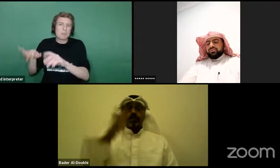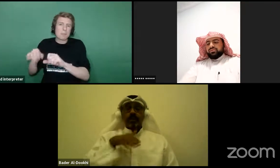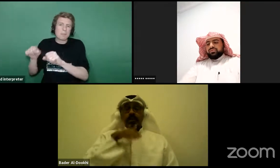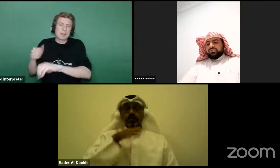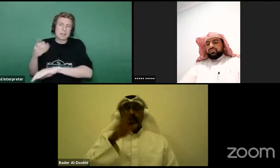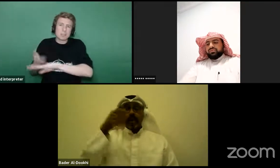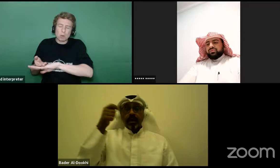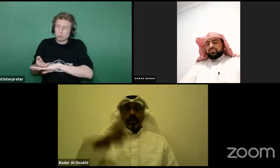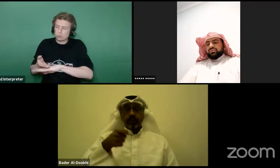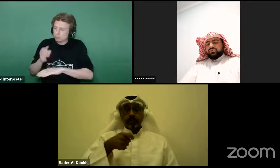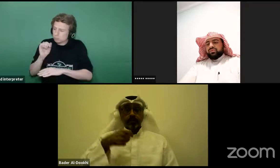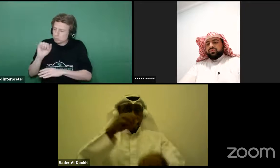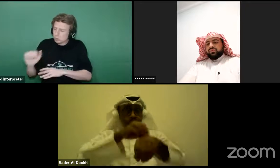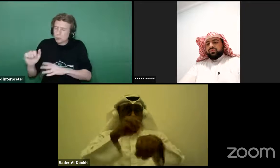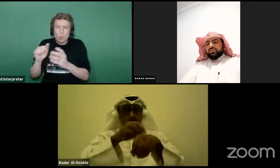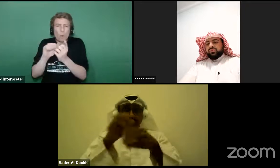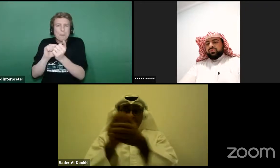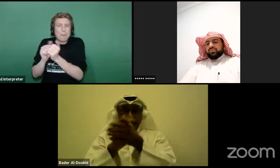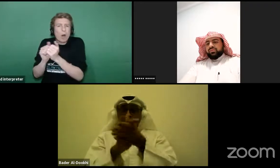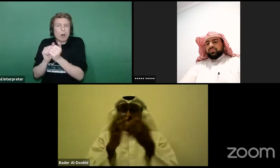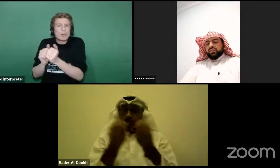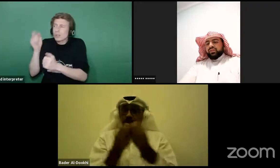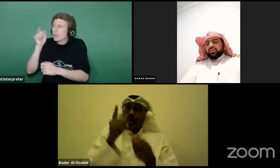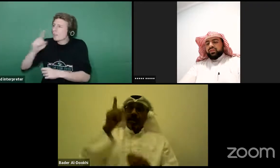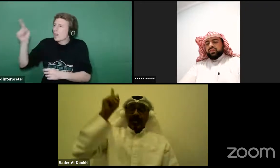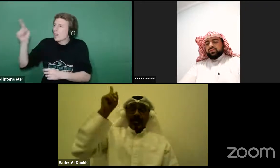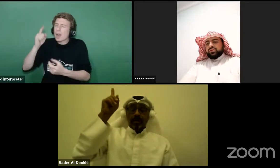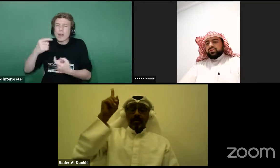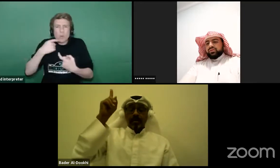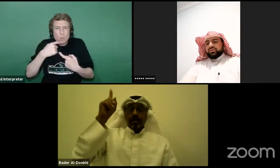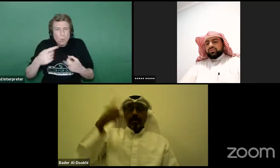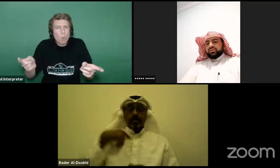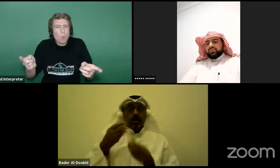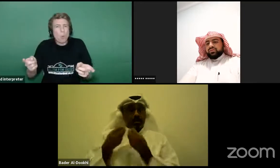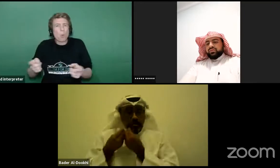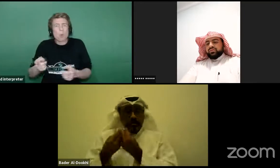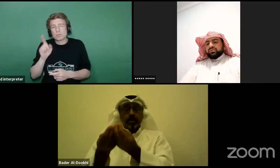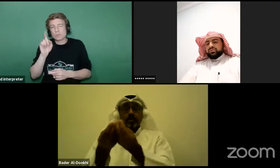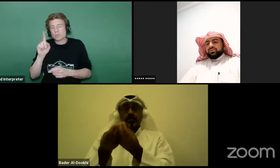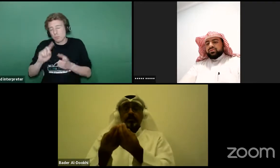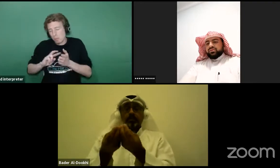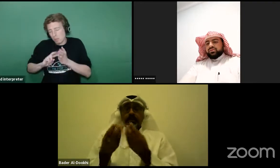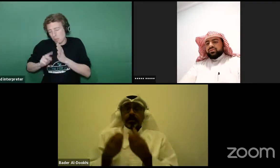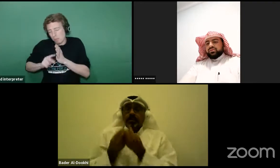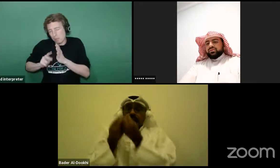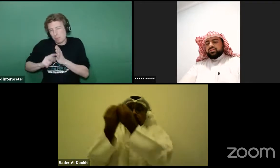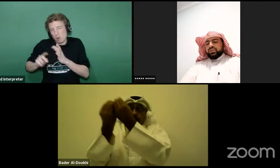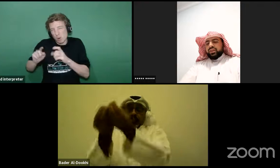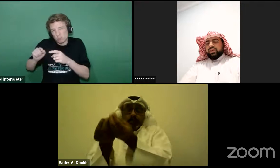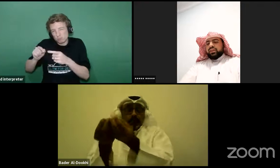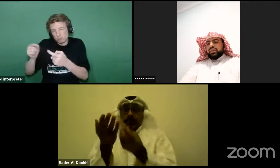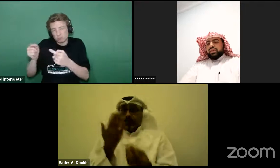your so-called partners of Allah, and then plot against me, and give me no respite.